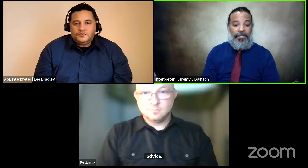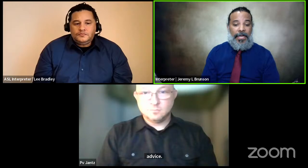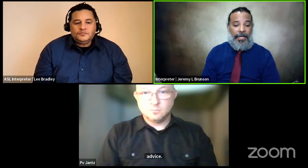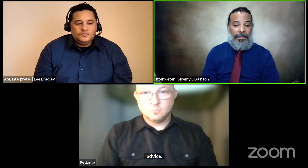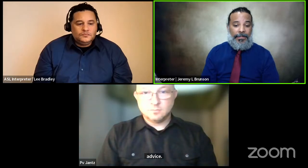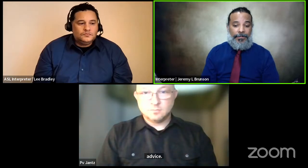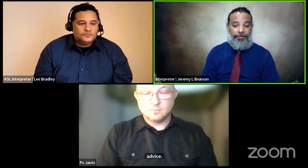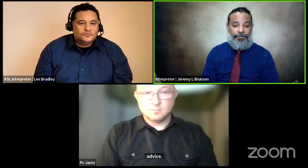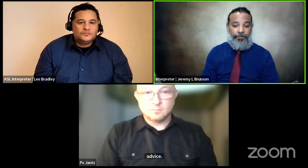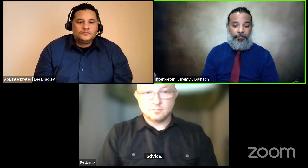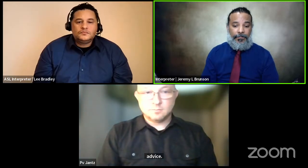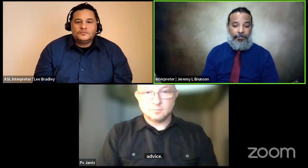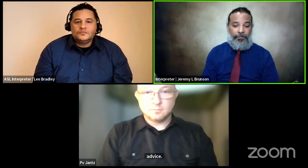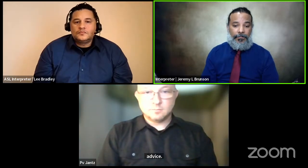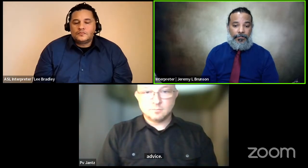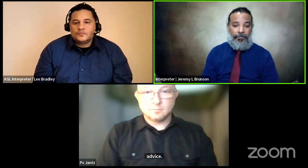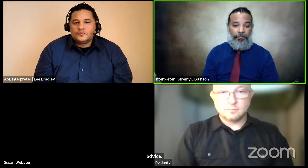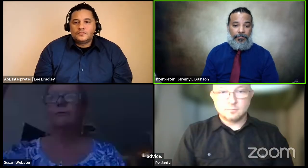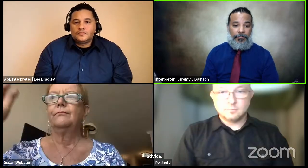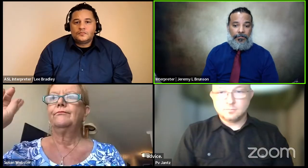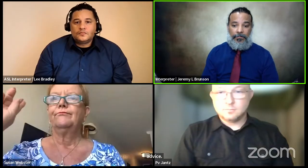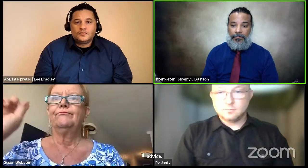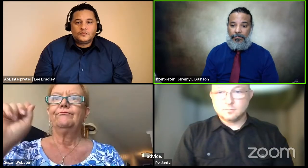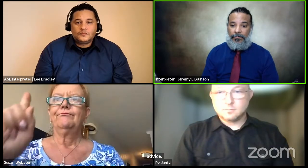Do I have a second?